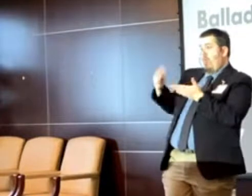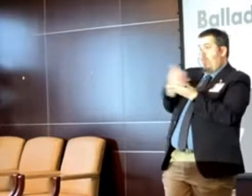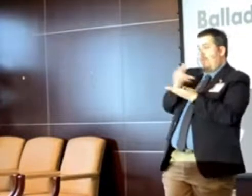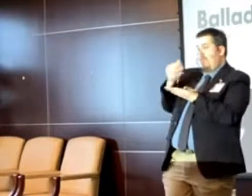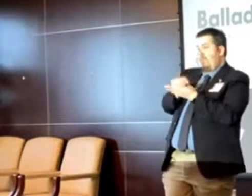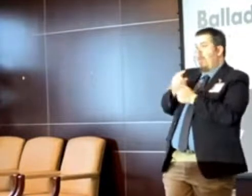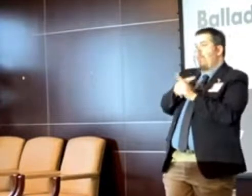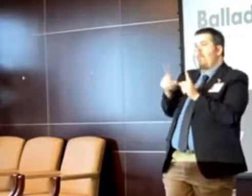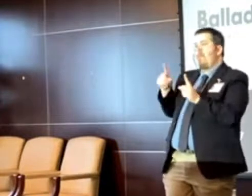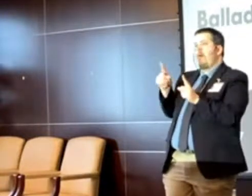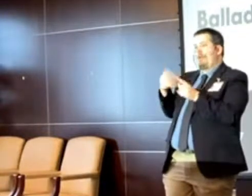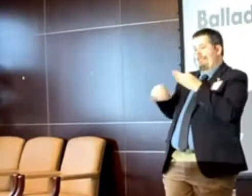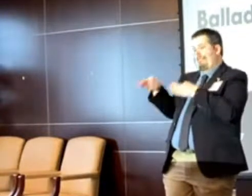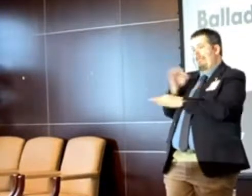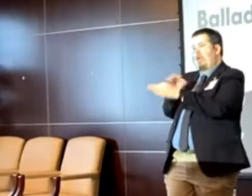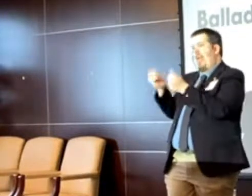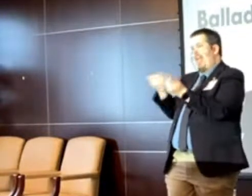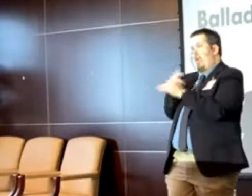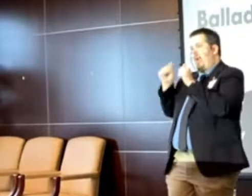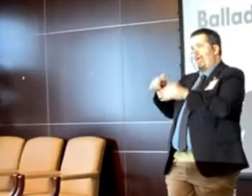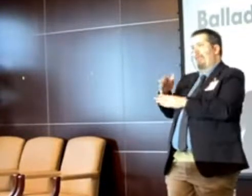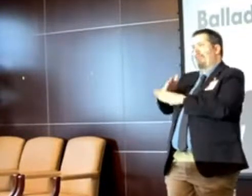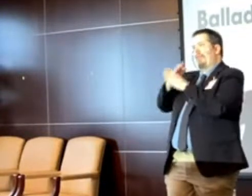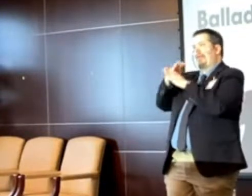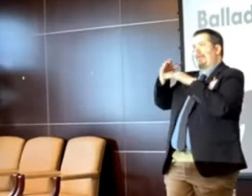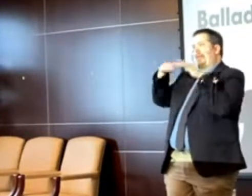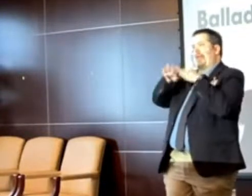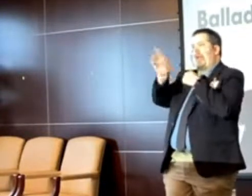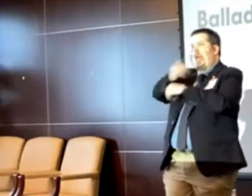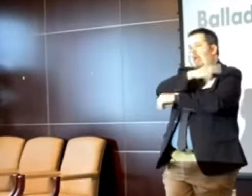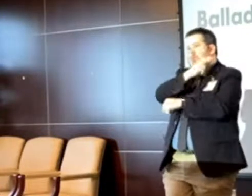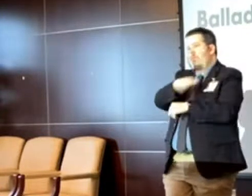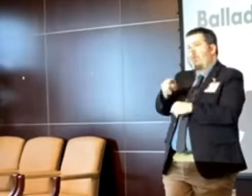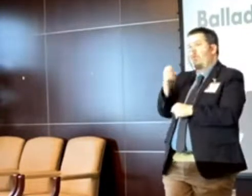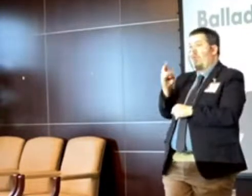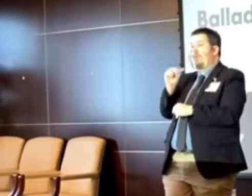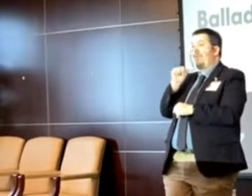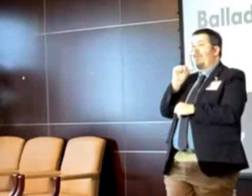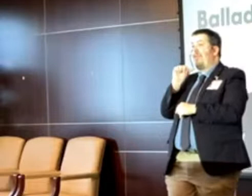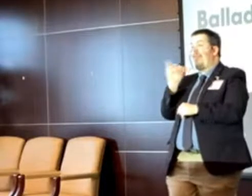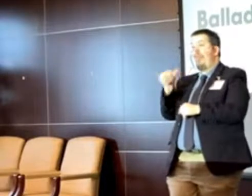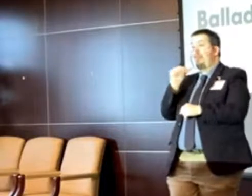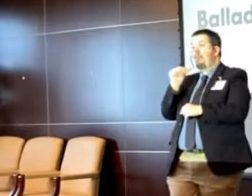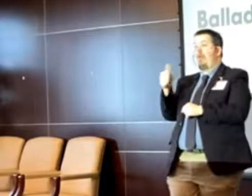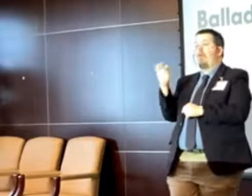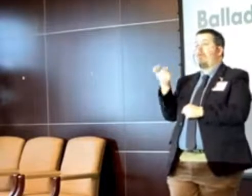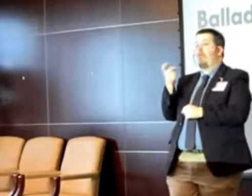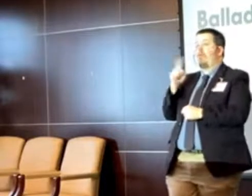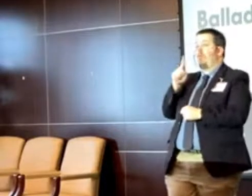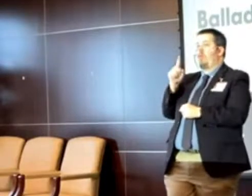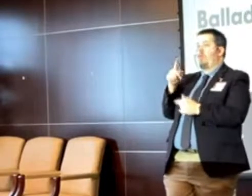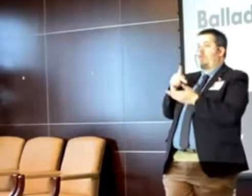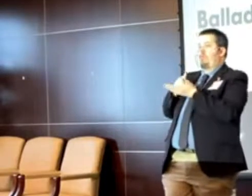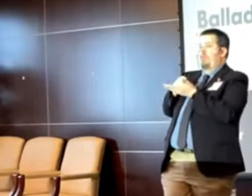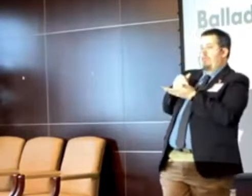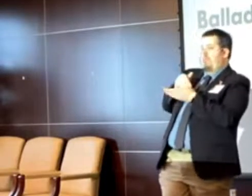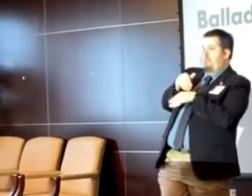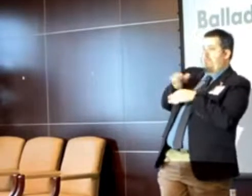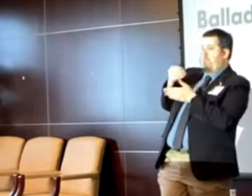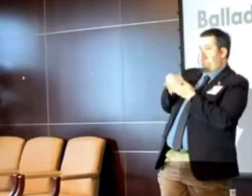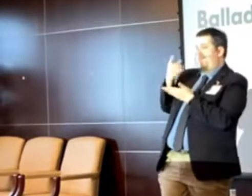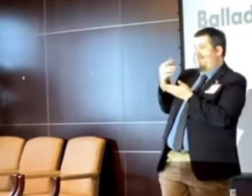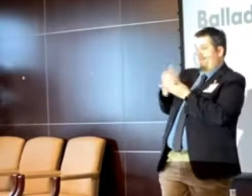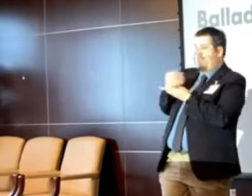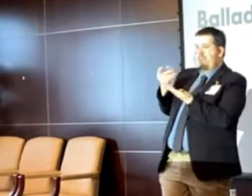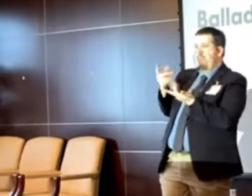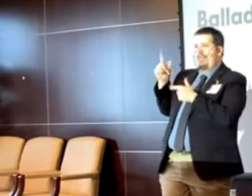that, but instead we're doing everything we can to keep them out of the hospital, and it's not something that there's any way to bill and collect for it. It's just something